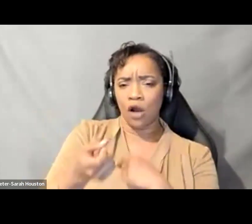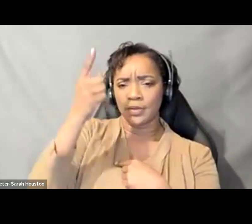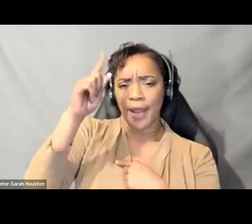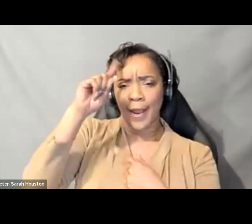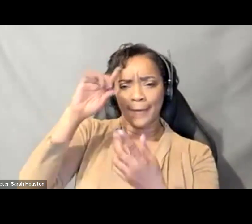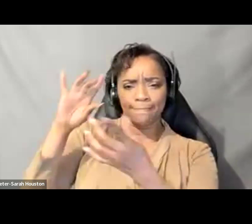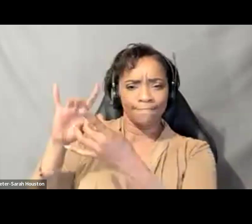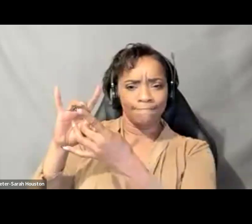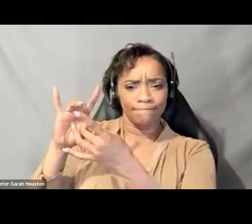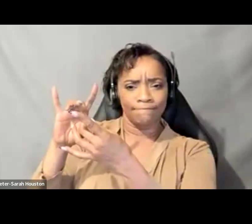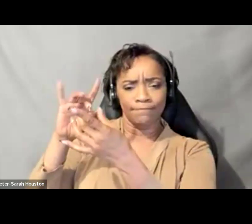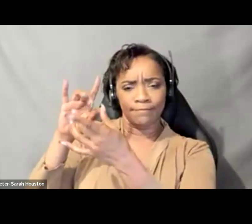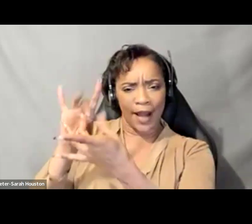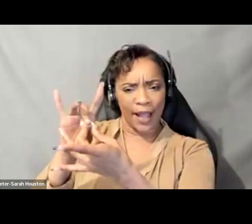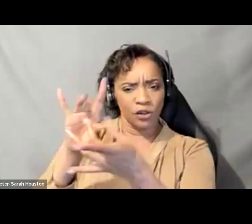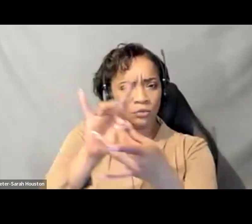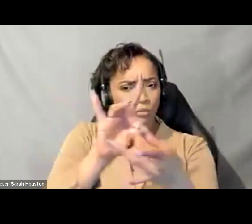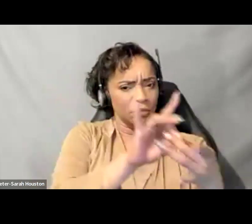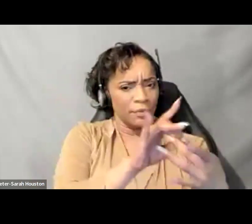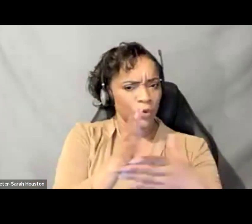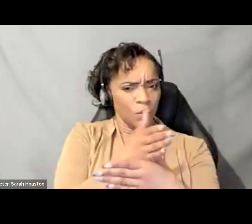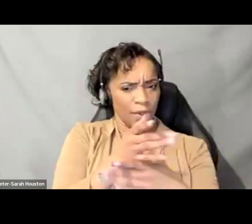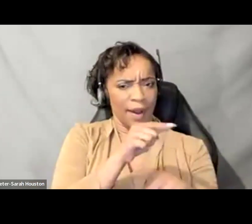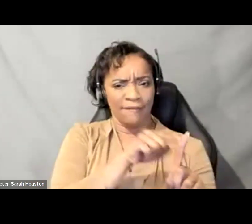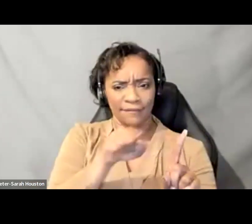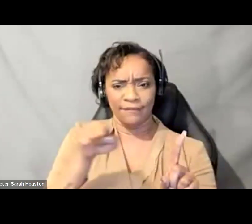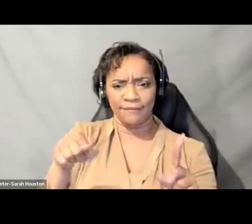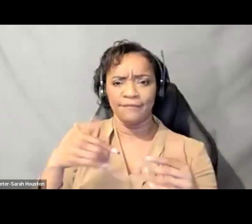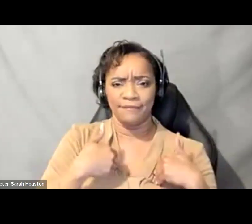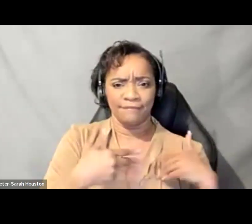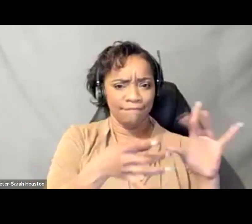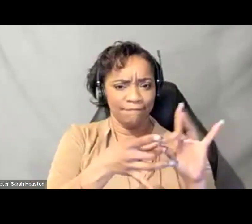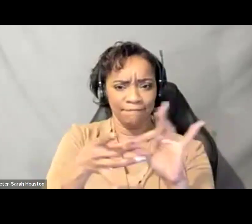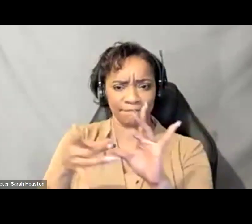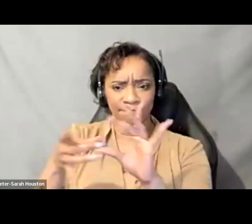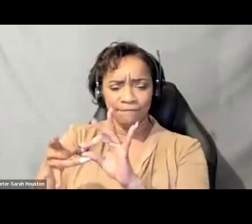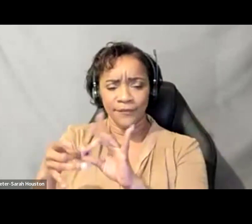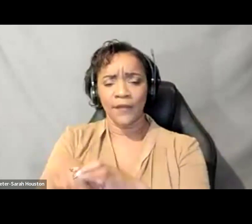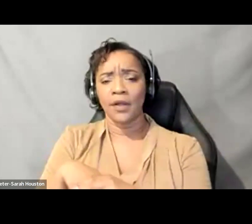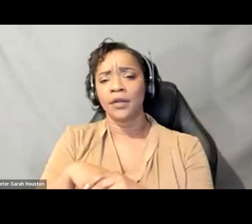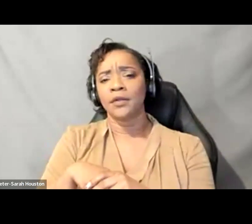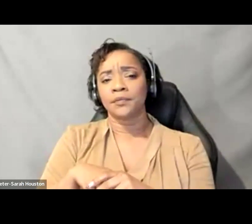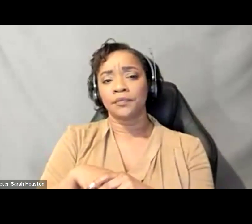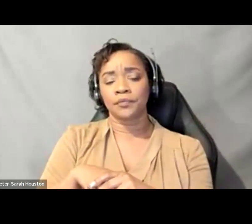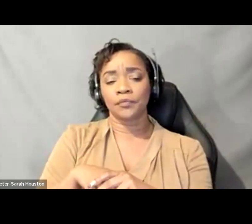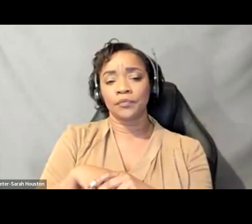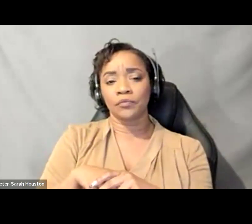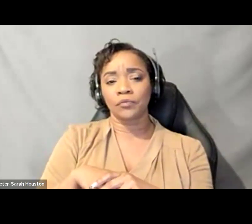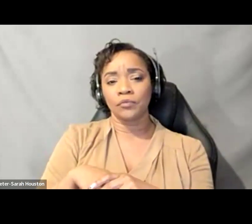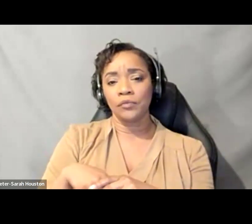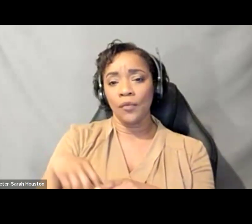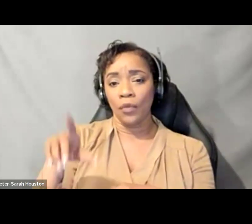between these things. And so first to say, long COVID got a lot